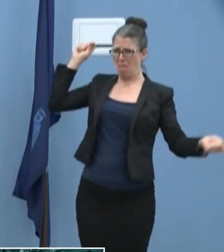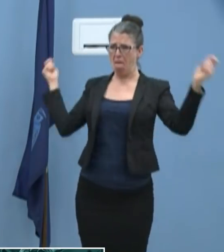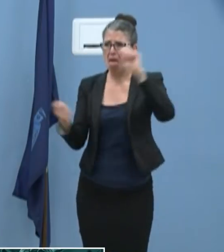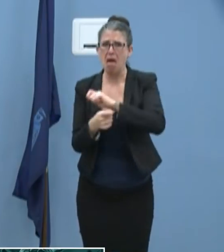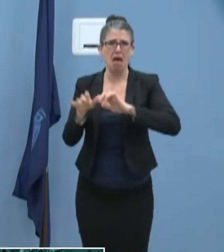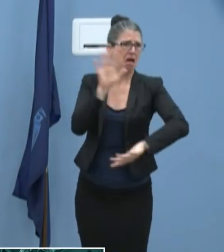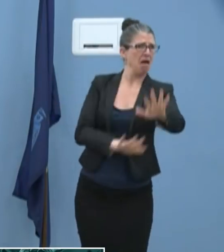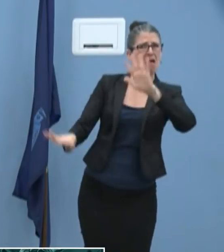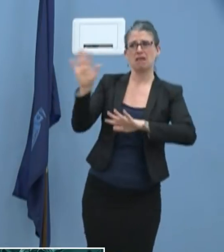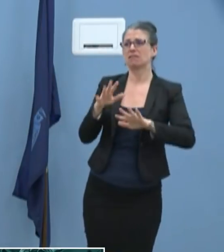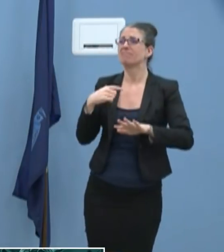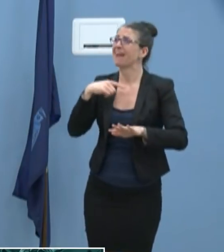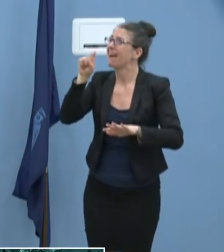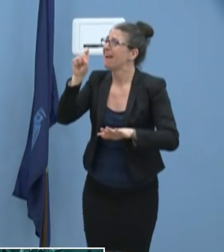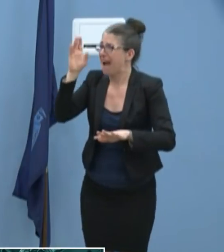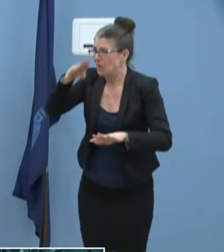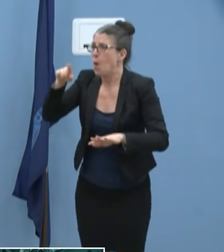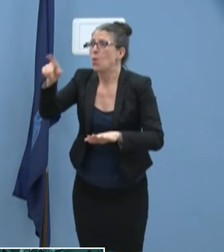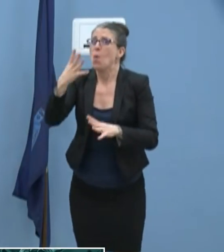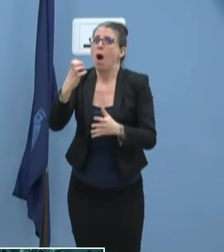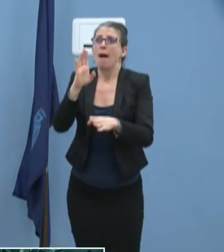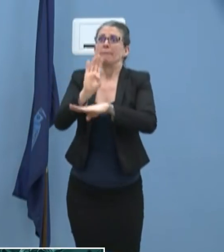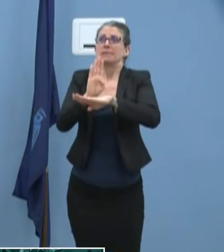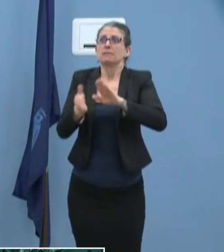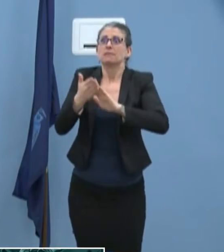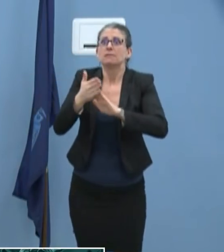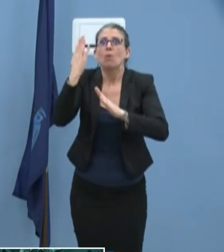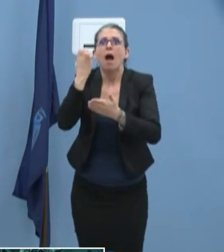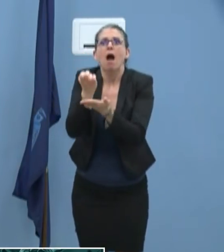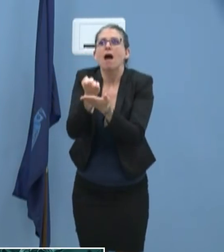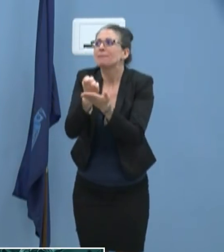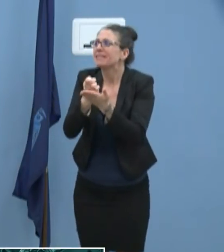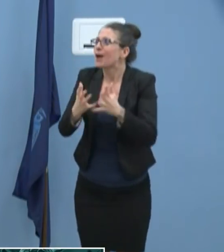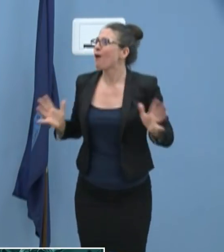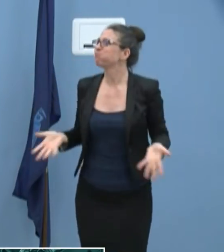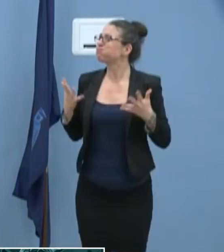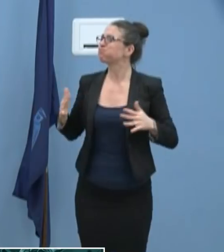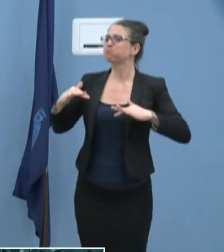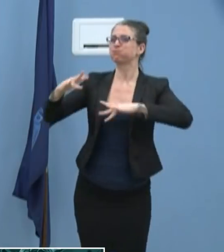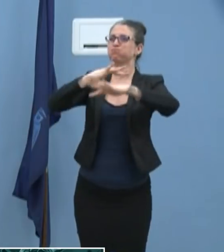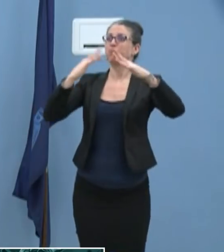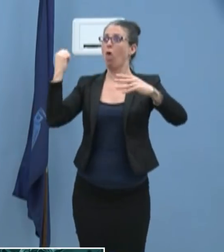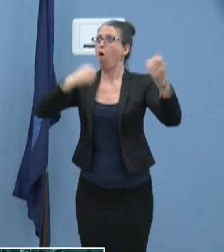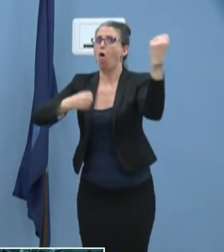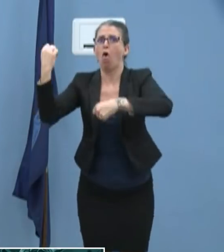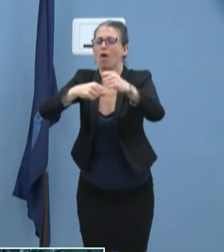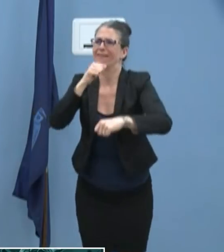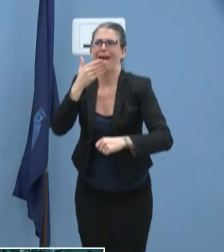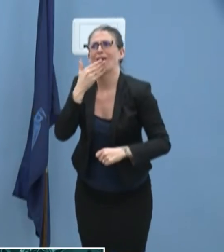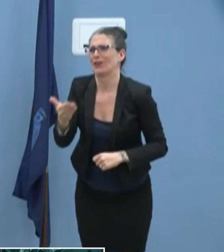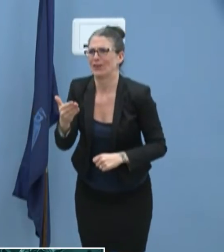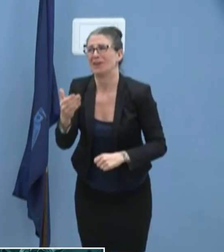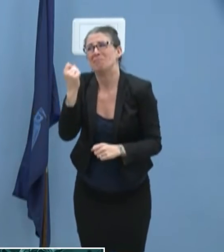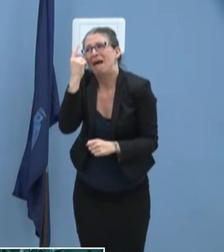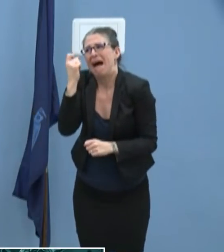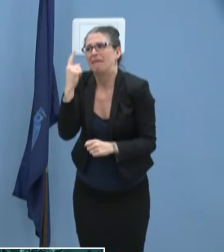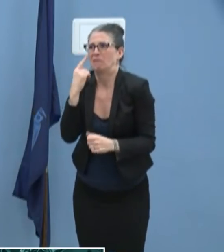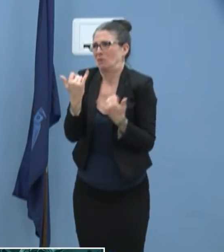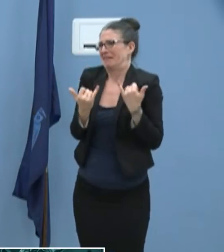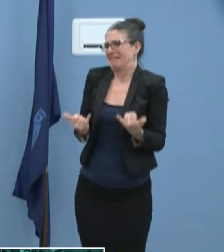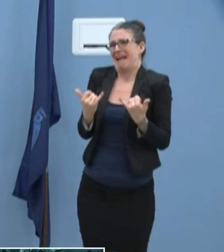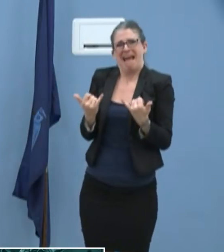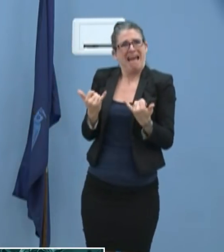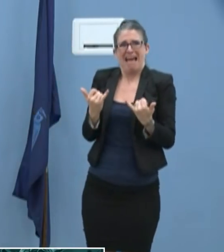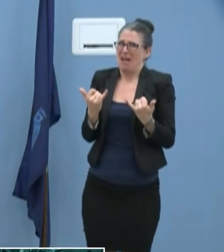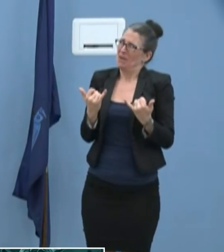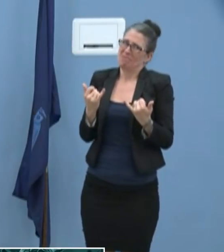not only impact them, but will also disrupt the lives of Maine people, people who work at and eat at